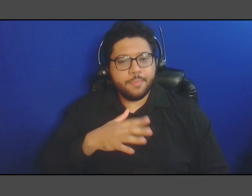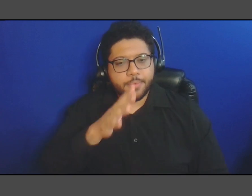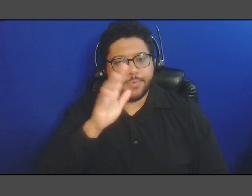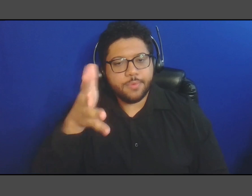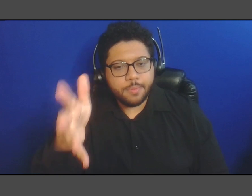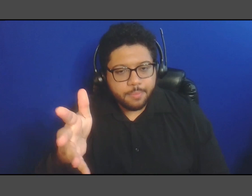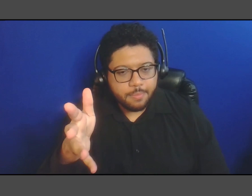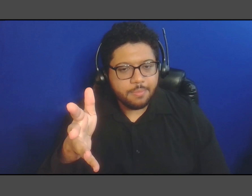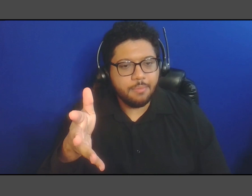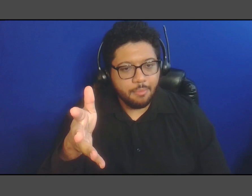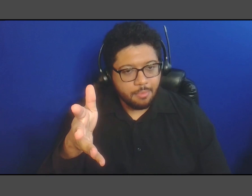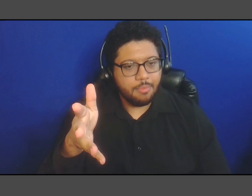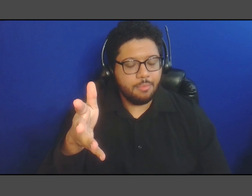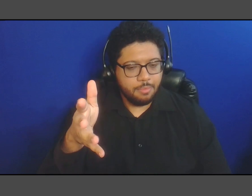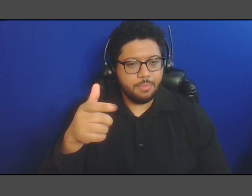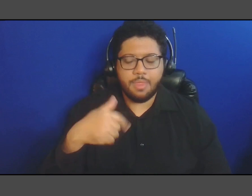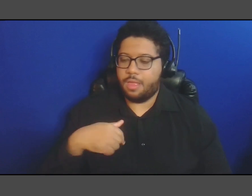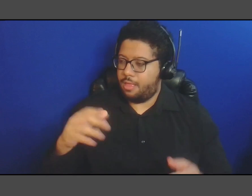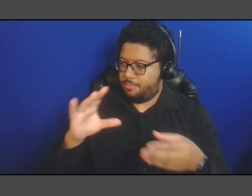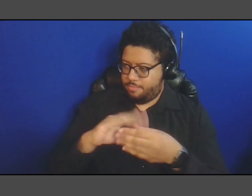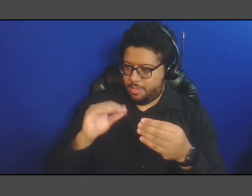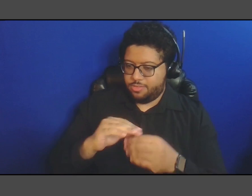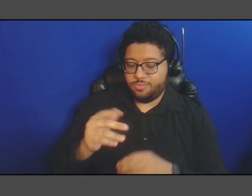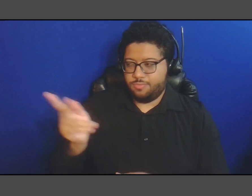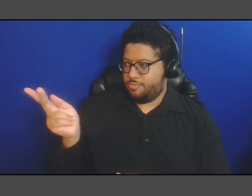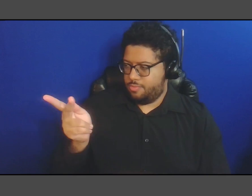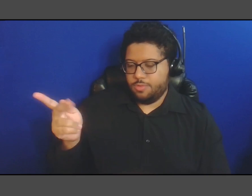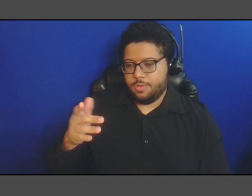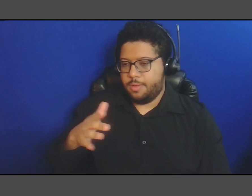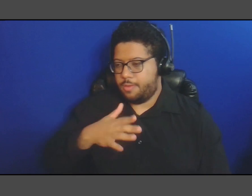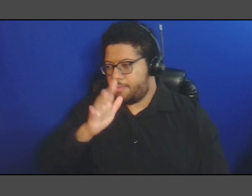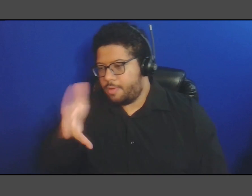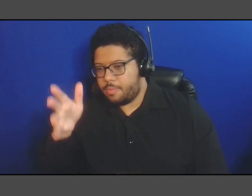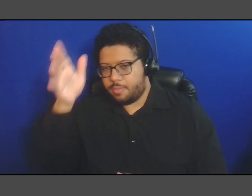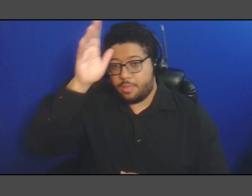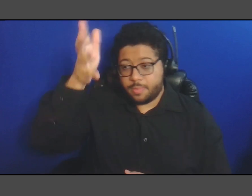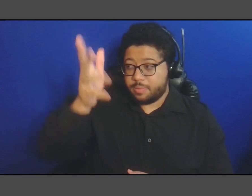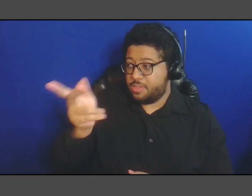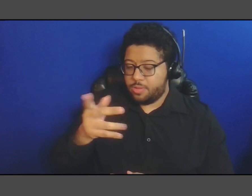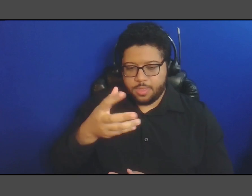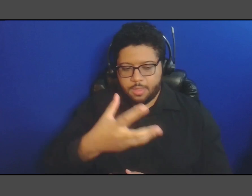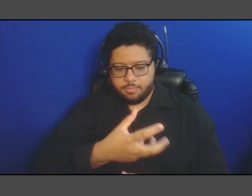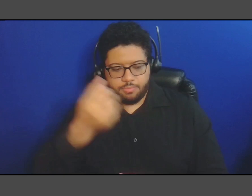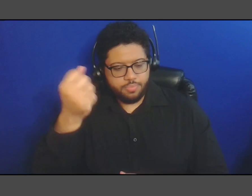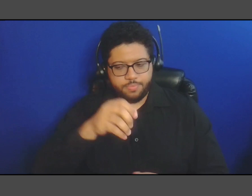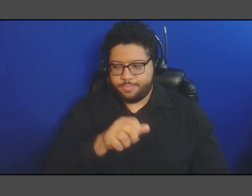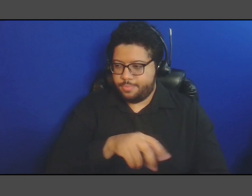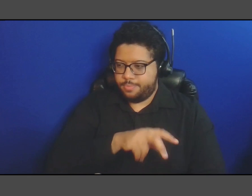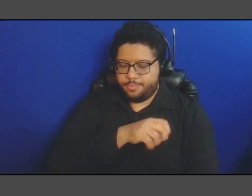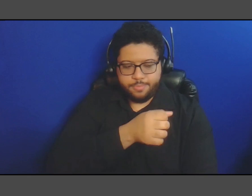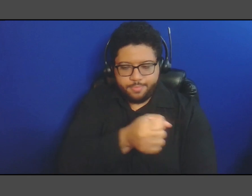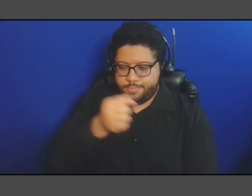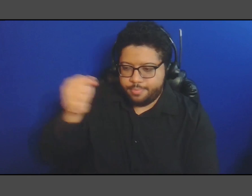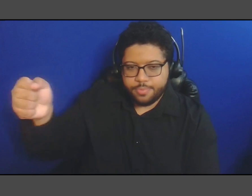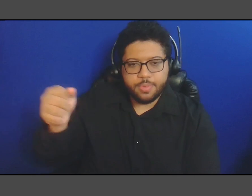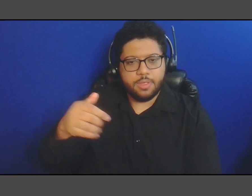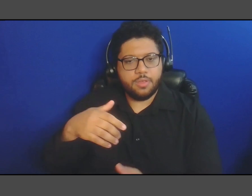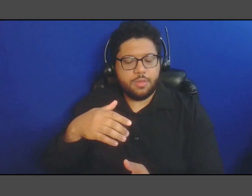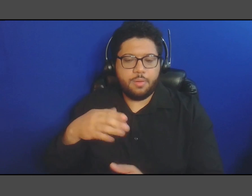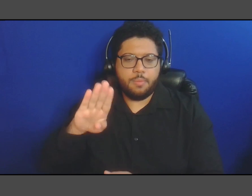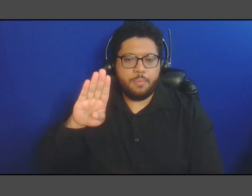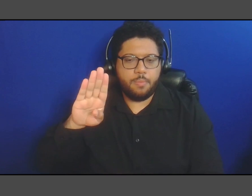as I mentioned, her and my grandfather were taken to boarding school when they were 8. My grandfather was from Jemez, my grandmother from